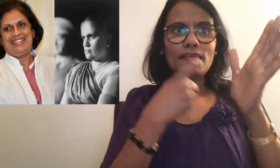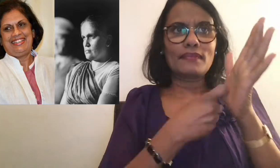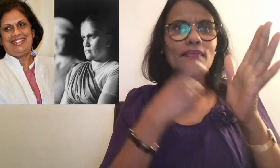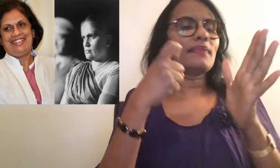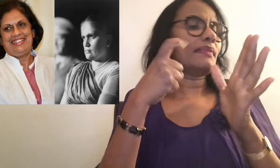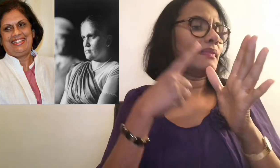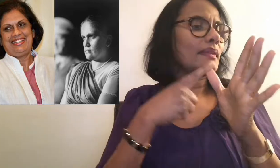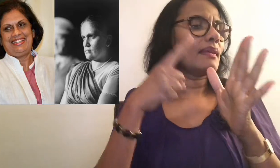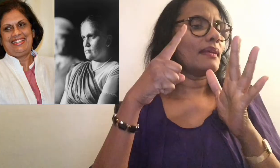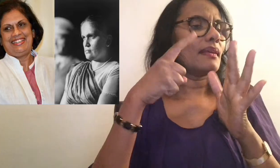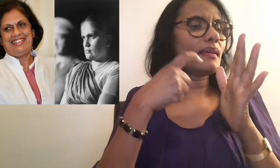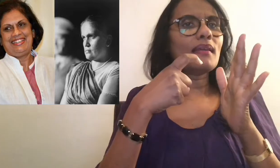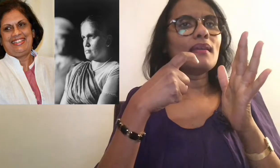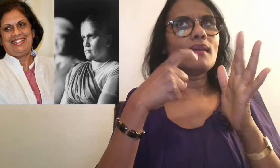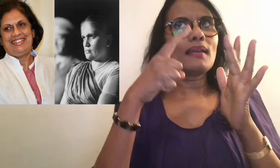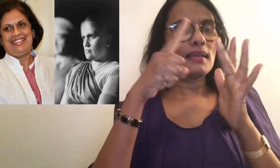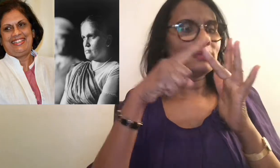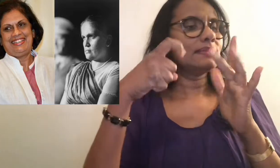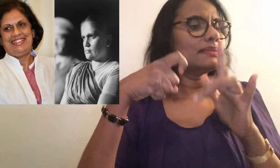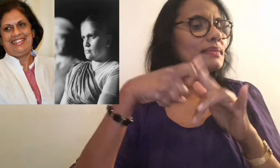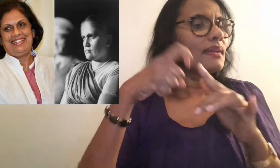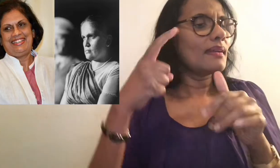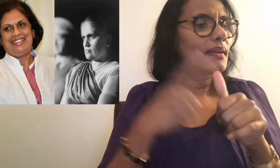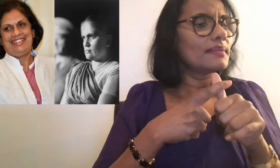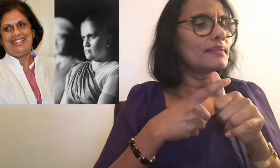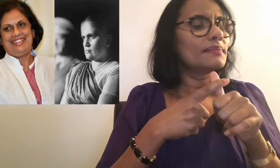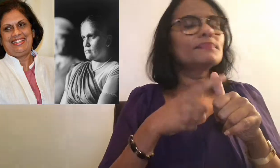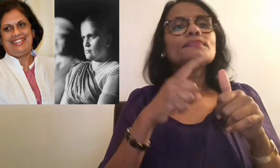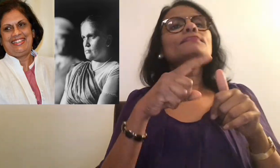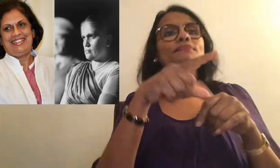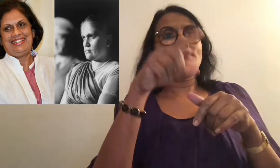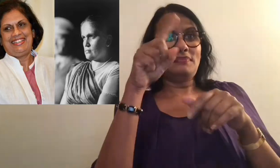good. So you're doing something right. You're doing something right. Yeah. You're doing a lot right.